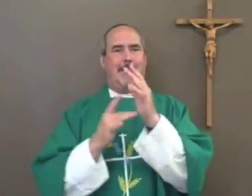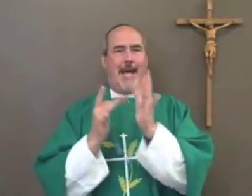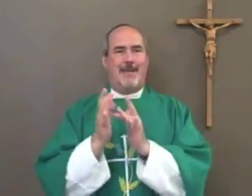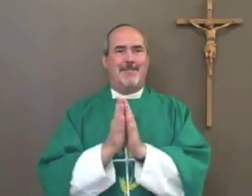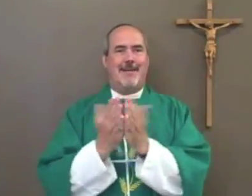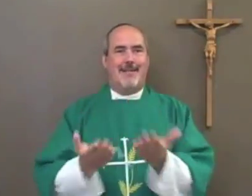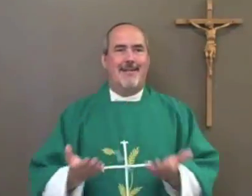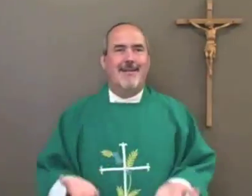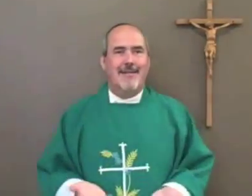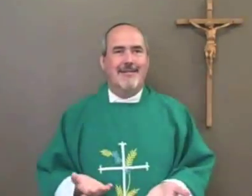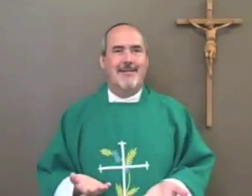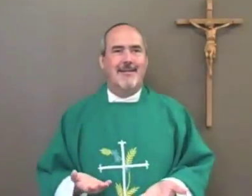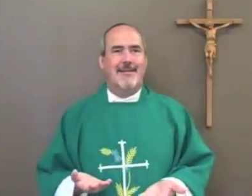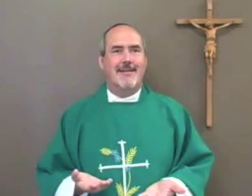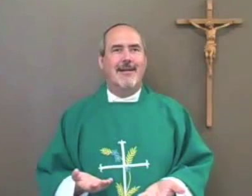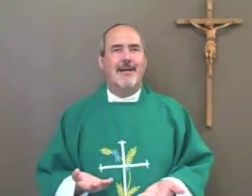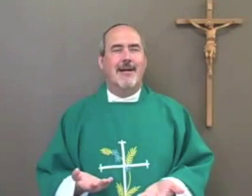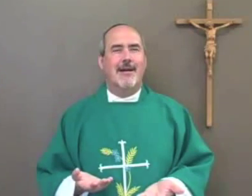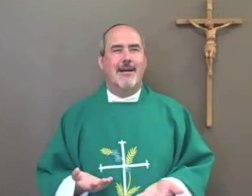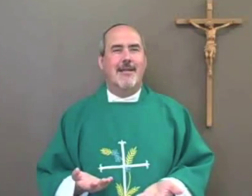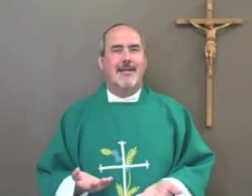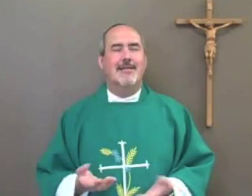most famous in the Bible.